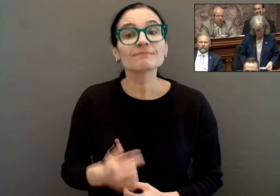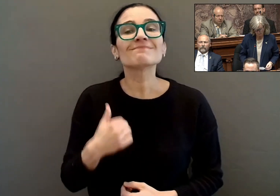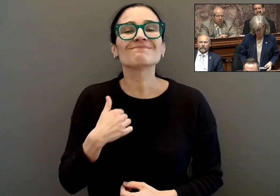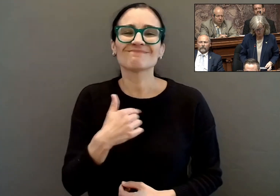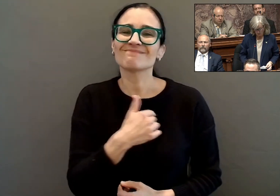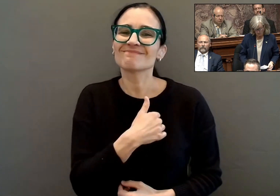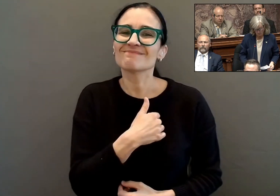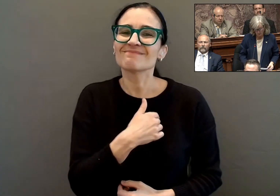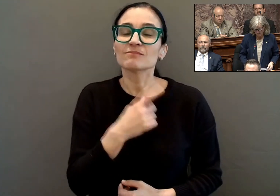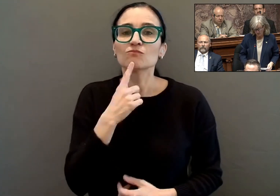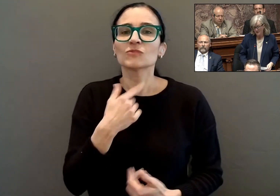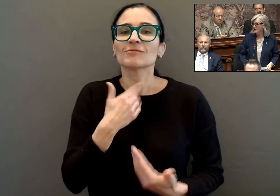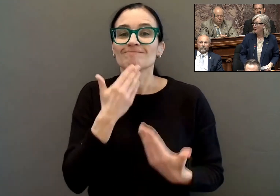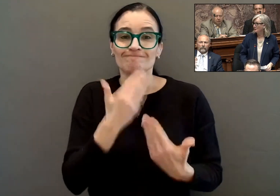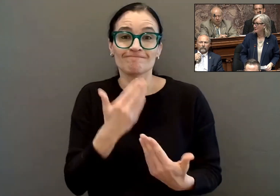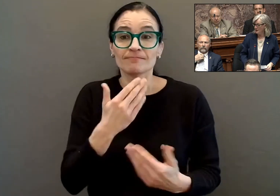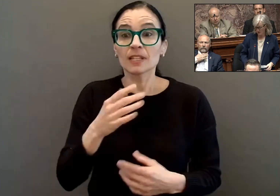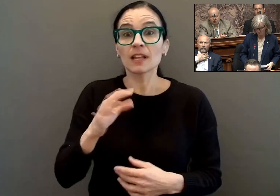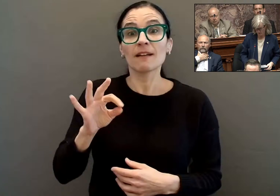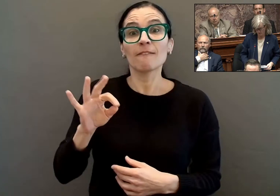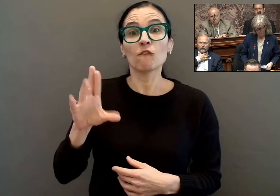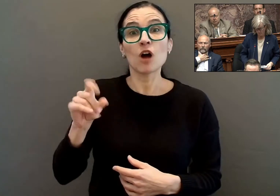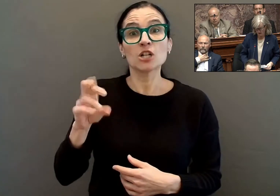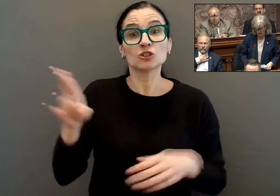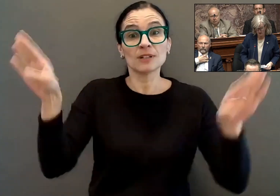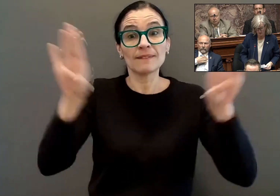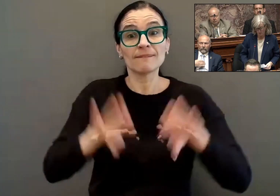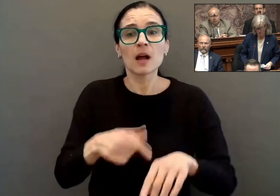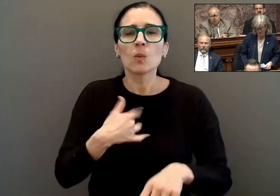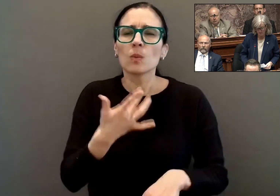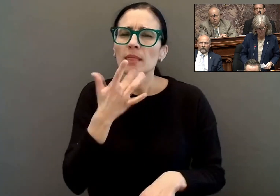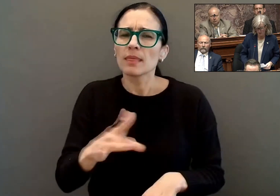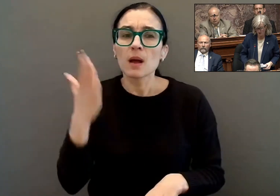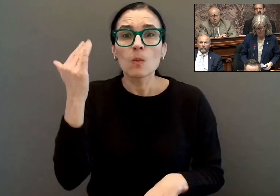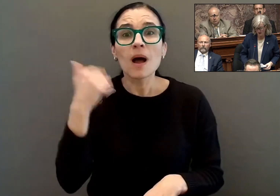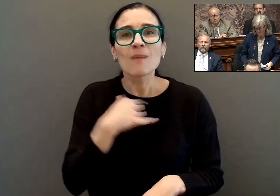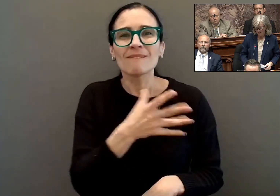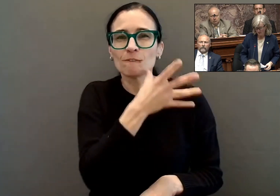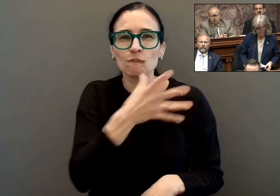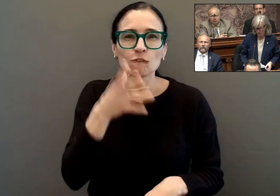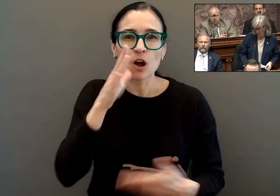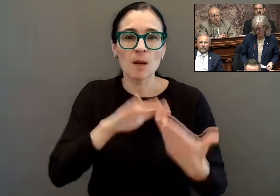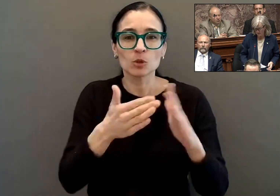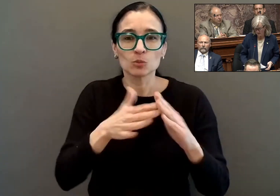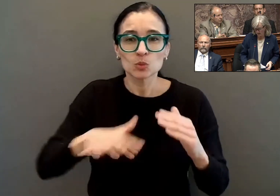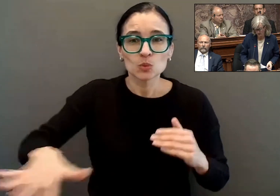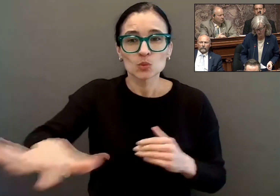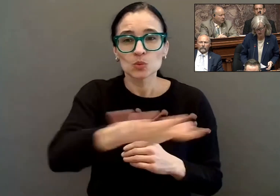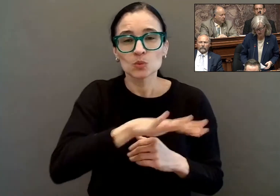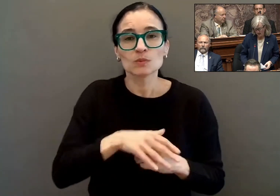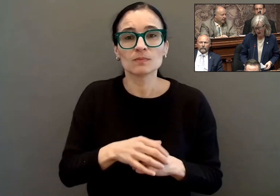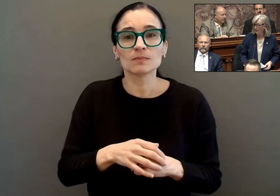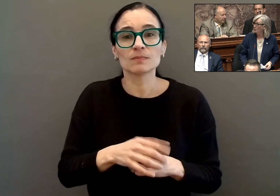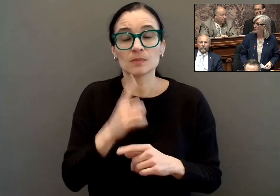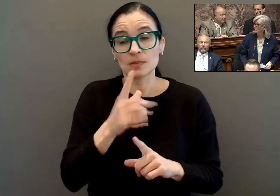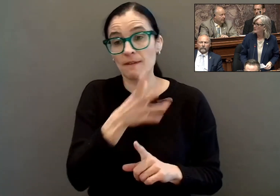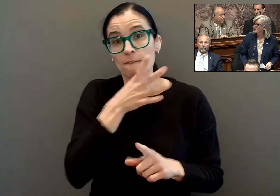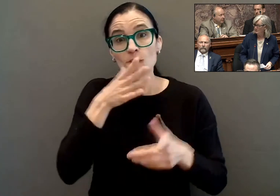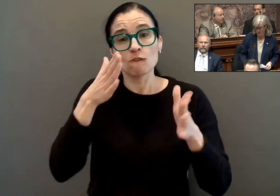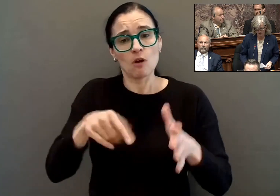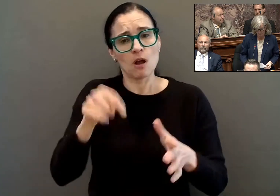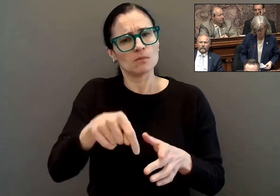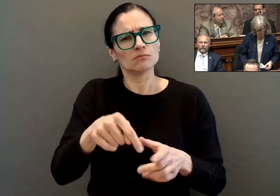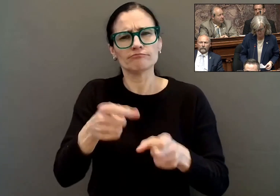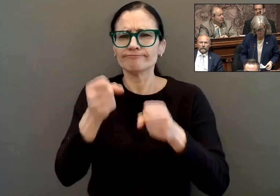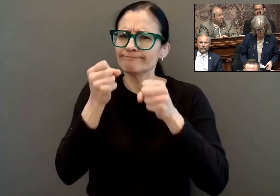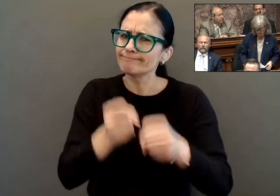community. Farmers are the salt of the earth. They carry the burden of the community, the province, the country, and the world